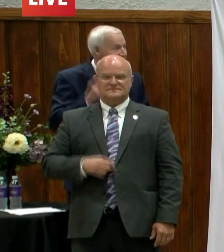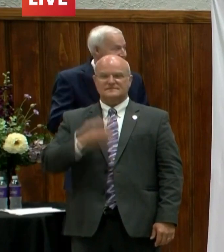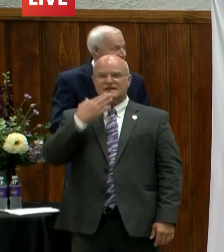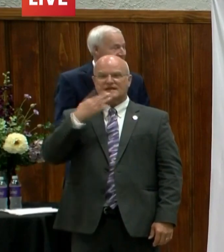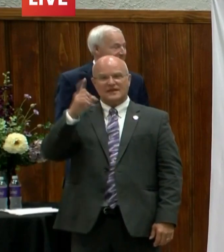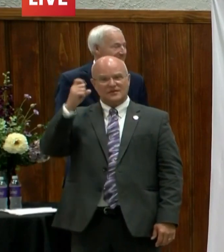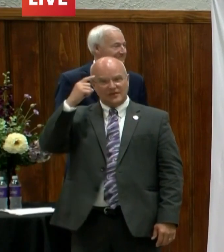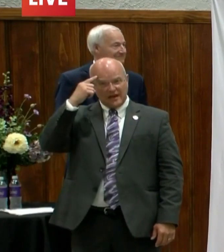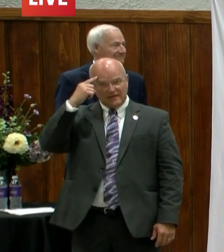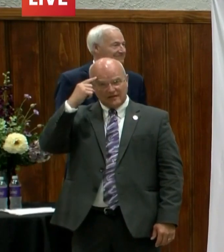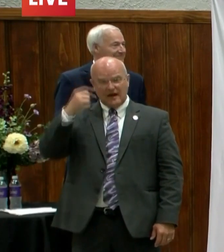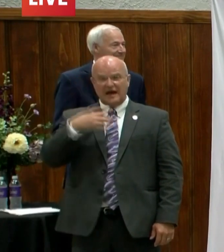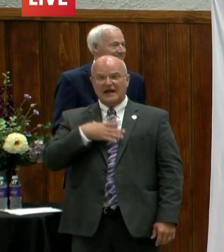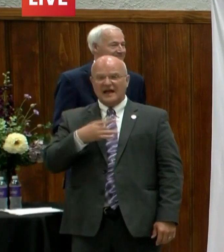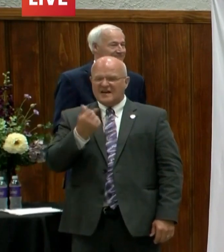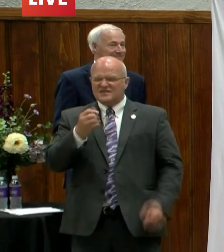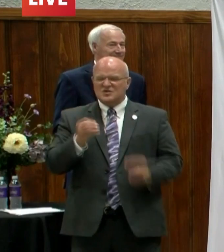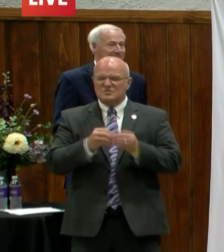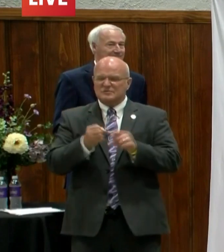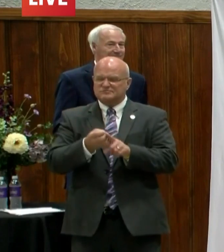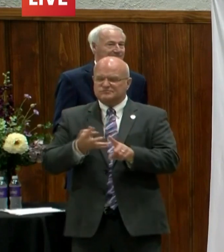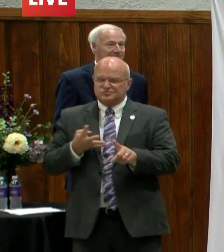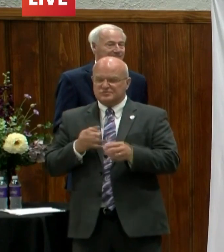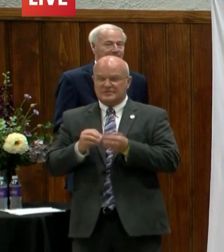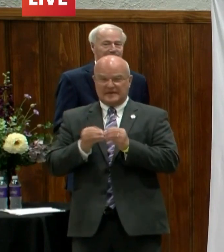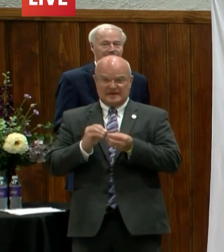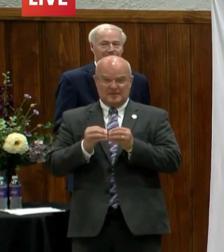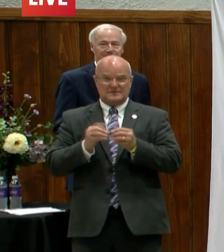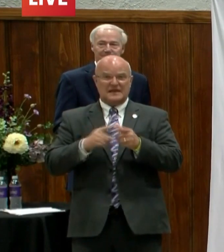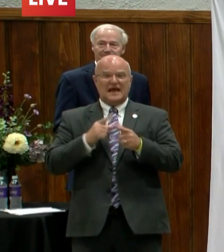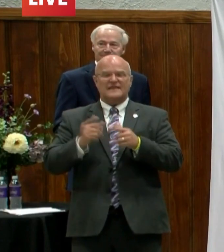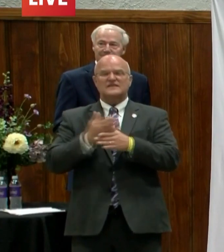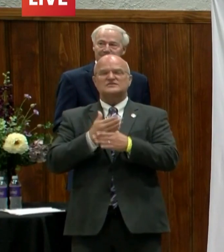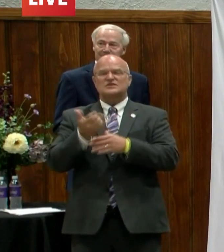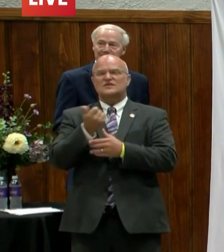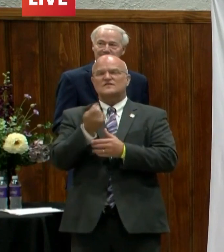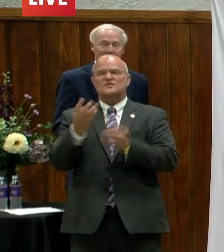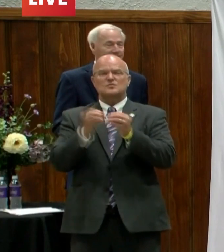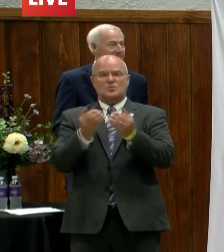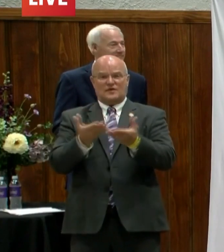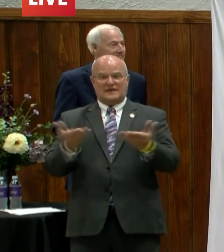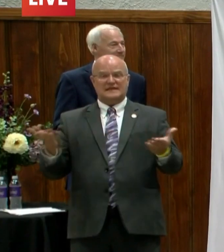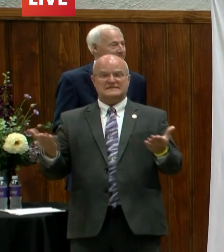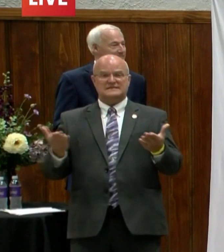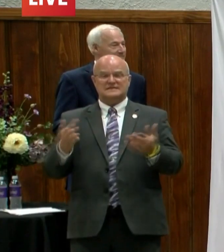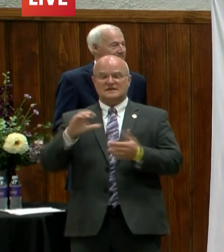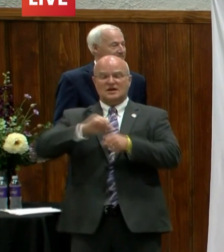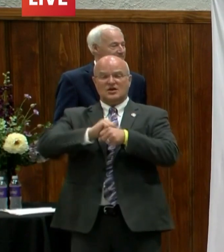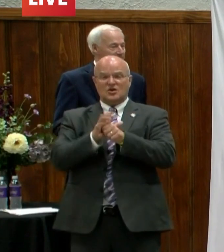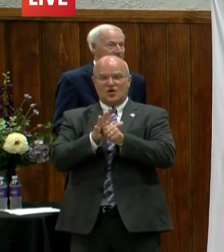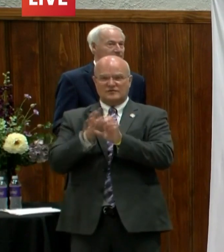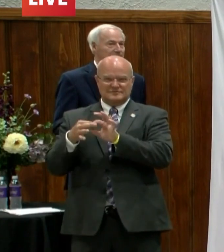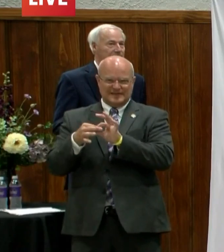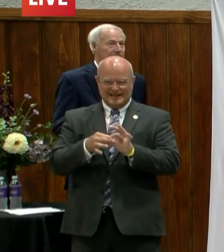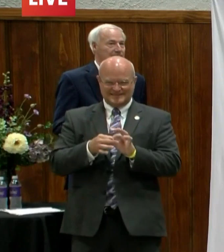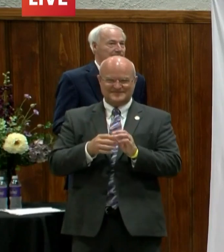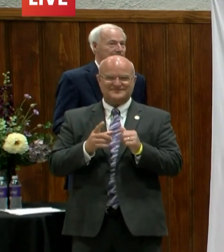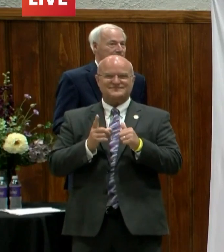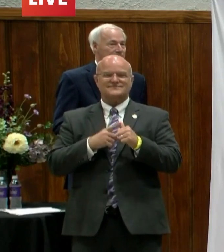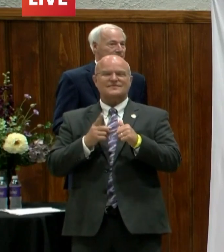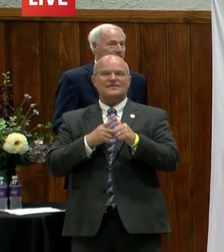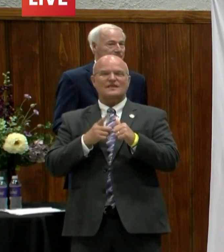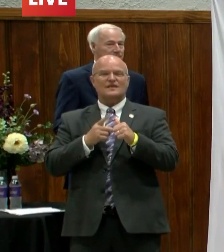Thank you, Governor. I'd like to give a few more details on the numbers and then just share a couple more things COVID-related. The